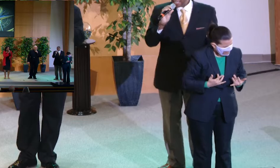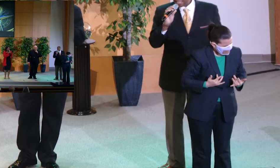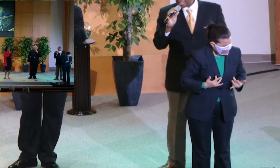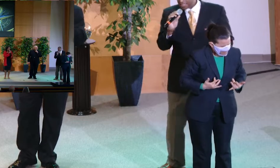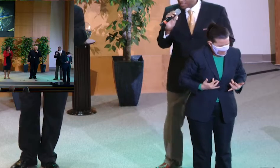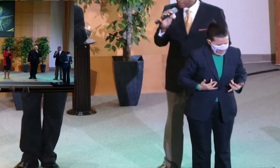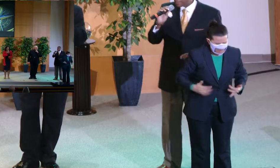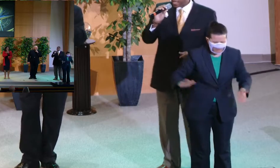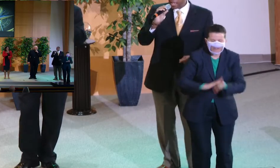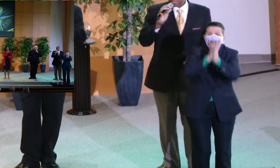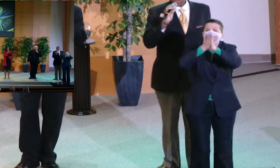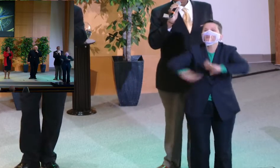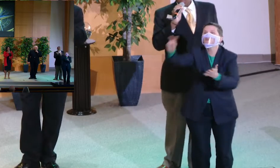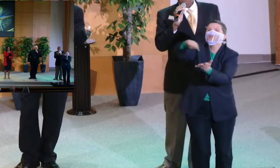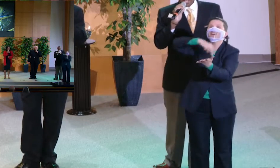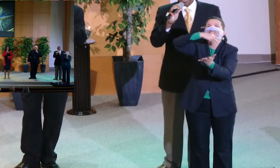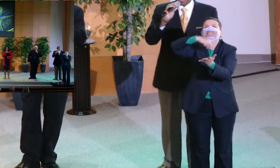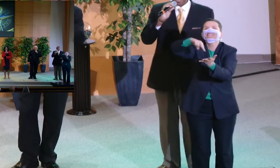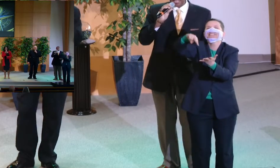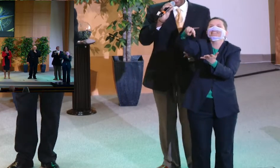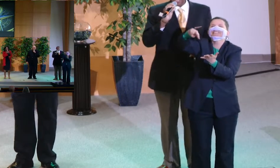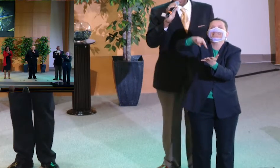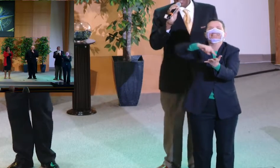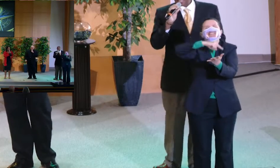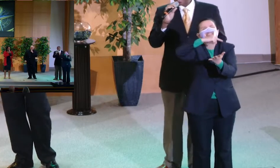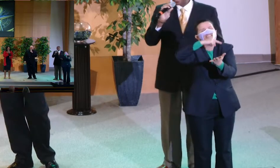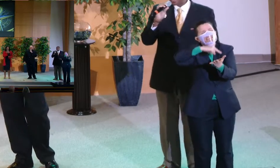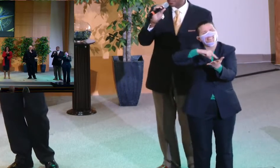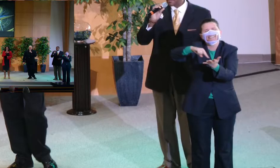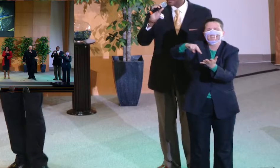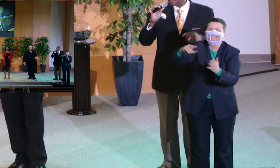morning into dancing.